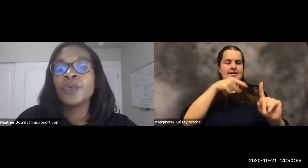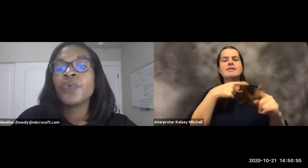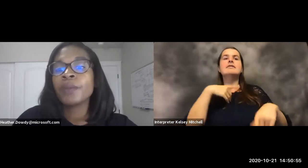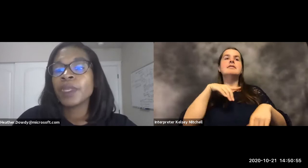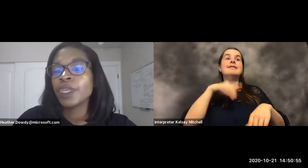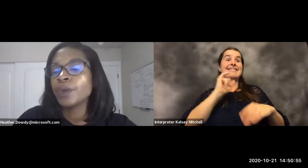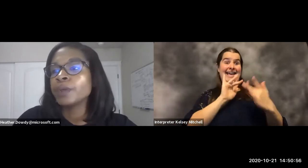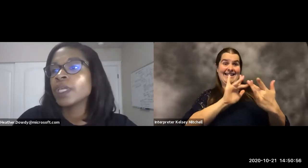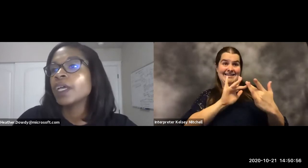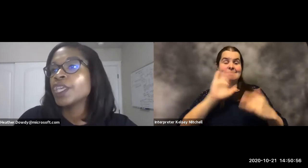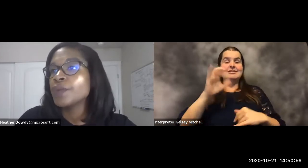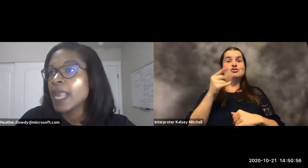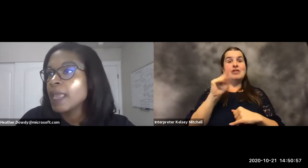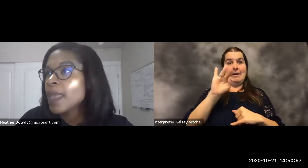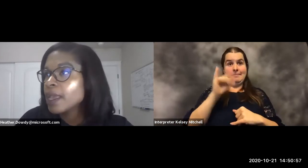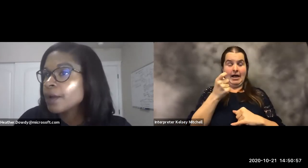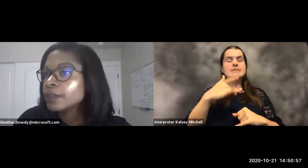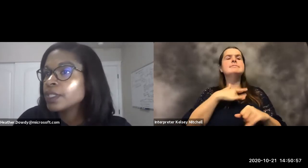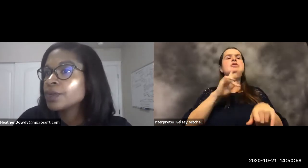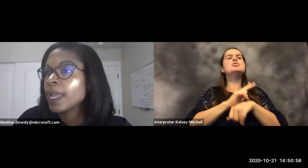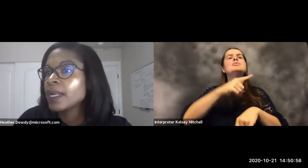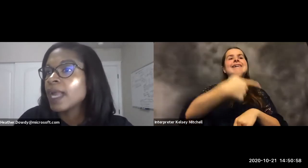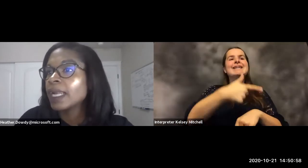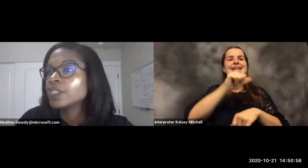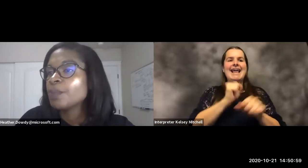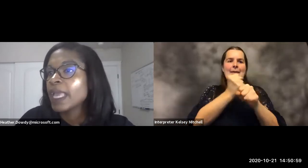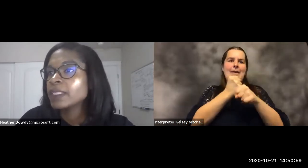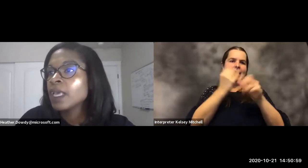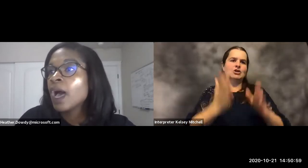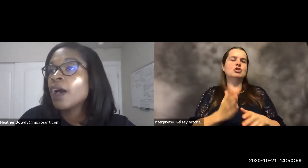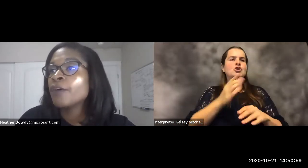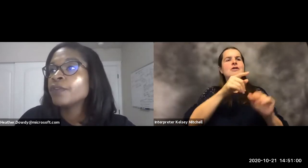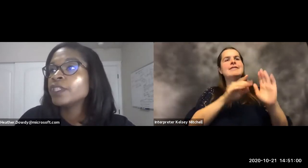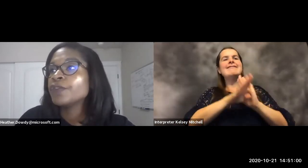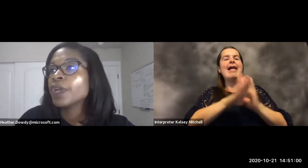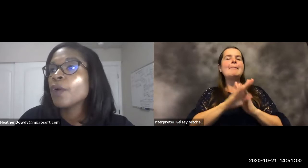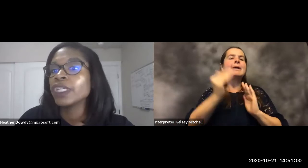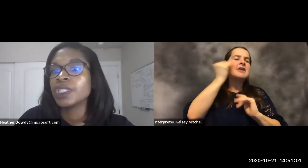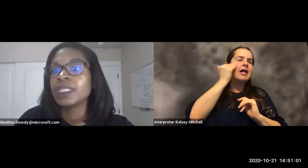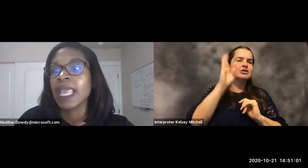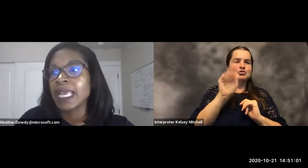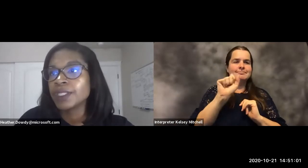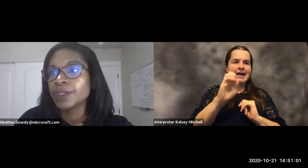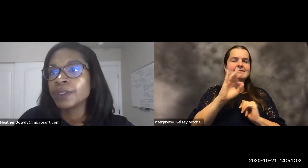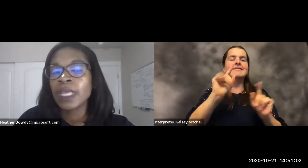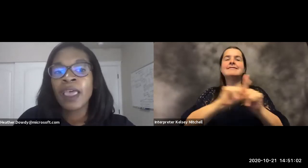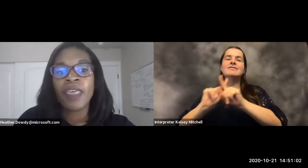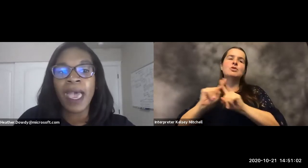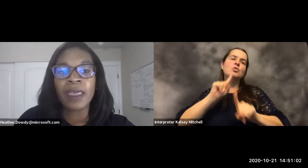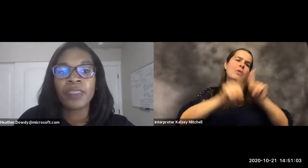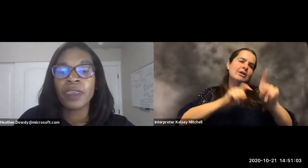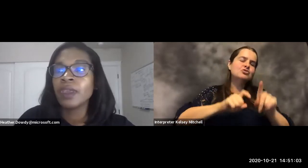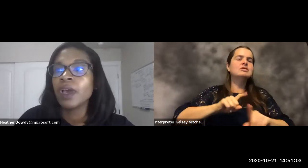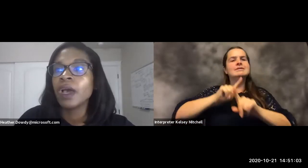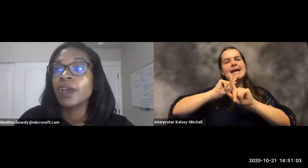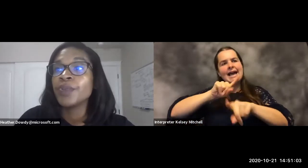chatbots normally use a Q&A maker to create a knowledge base of different questions and answers